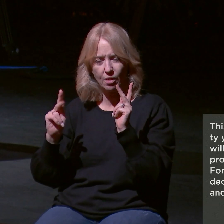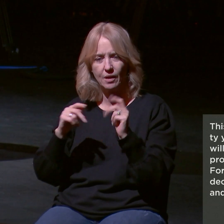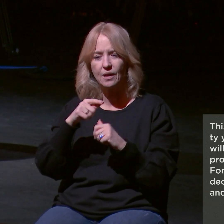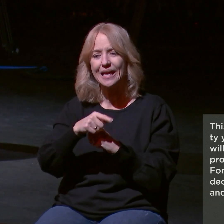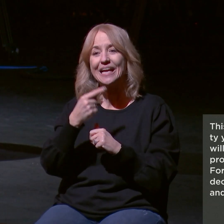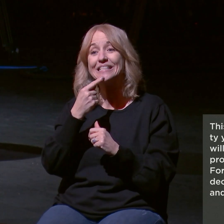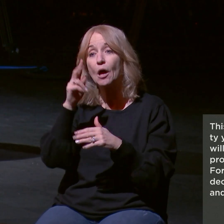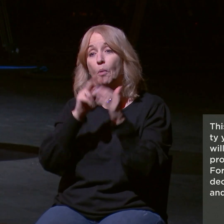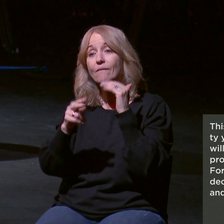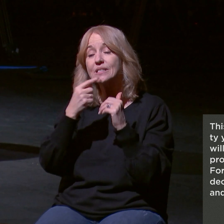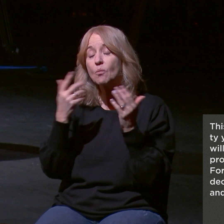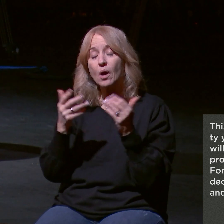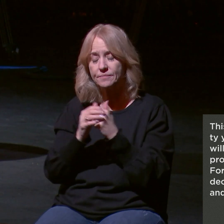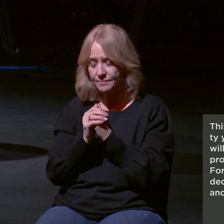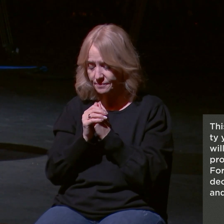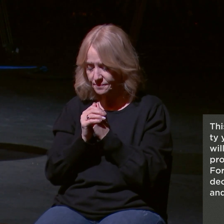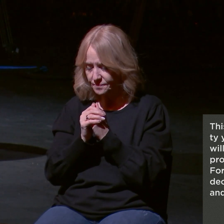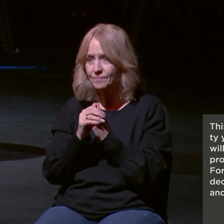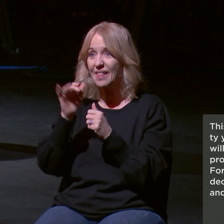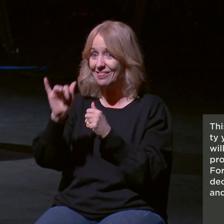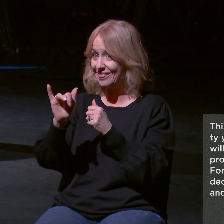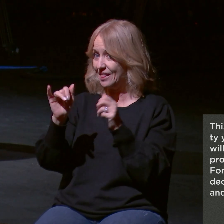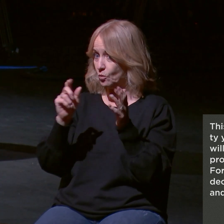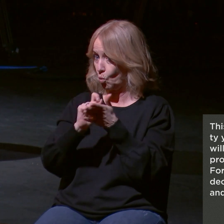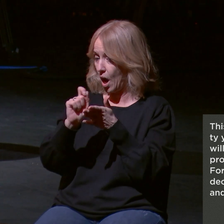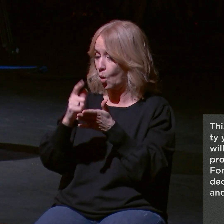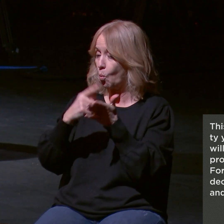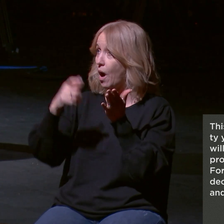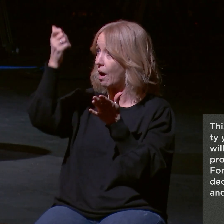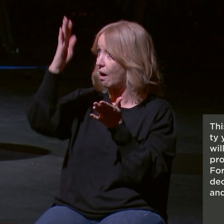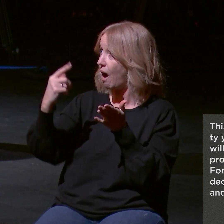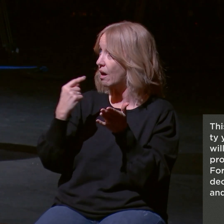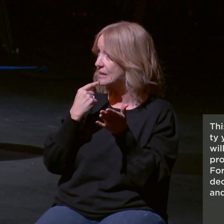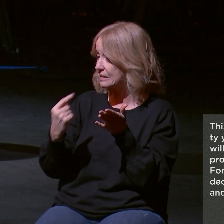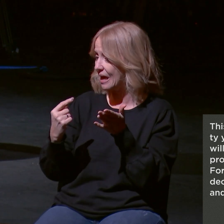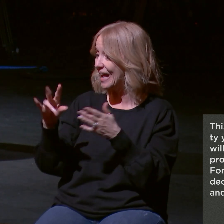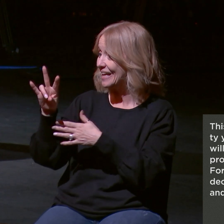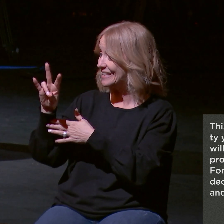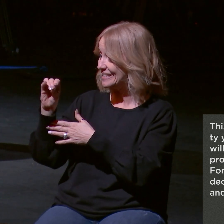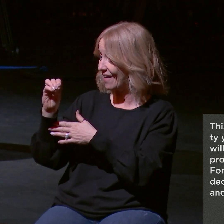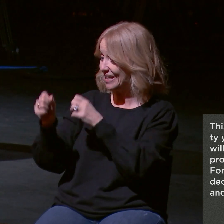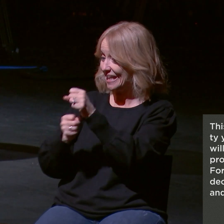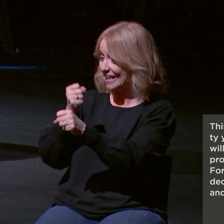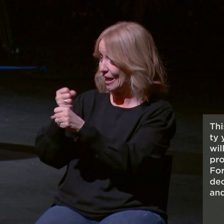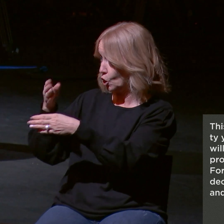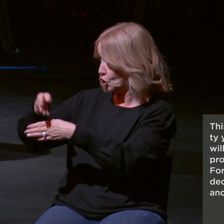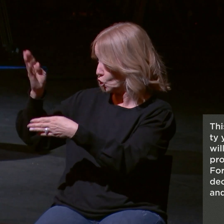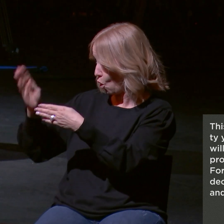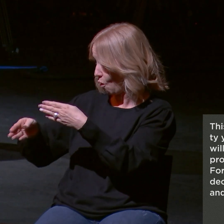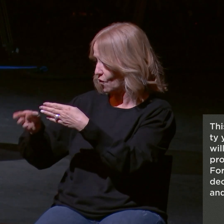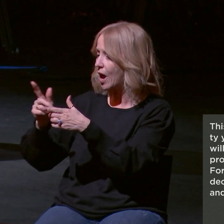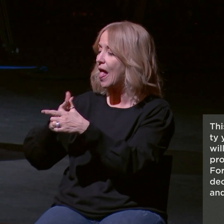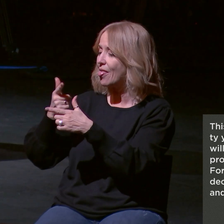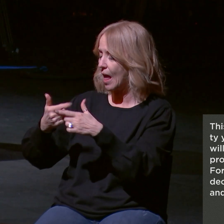When 70 years are completed for Babylon, I will come to you and fulfill my good promise to bring you back to